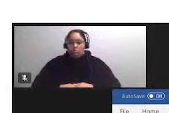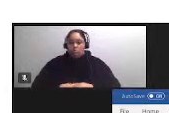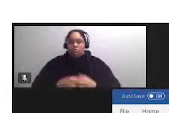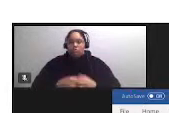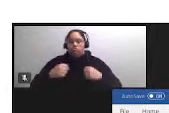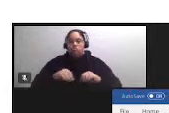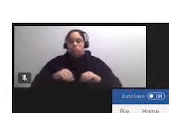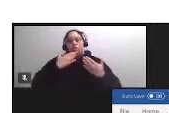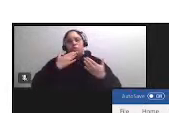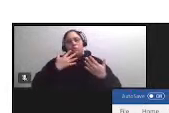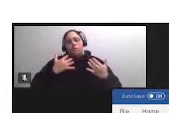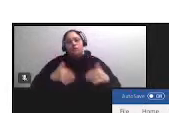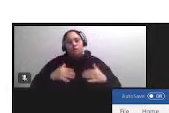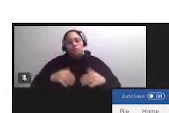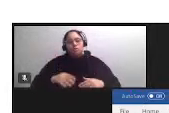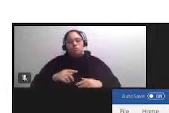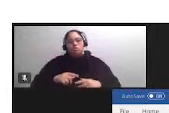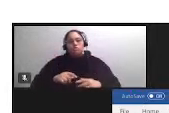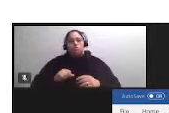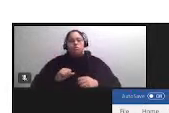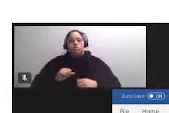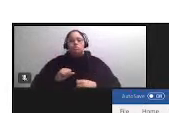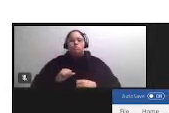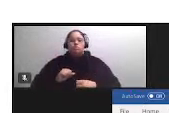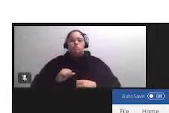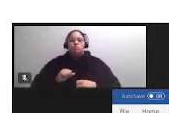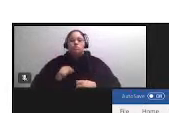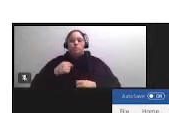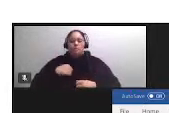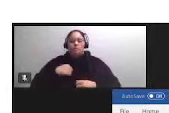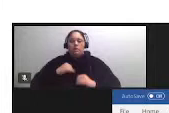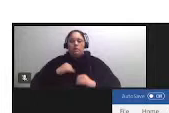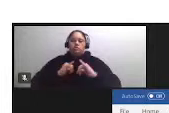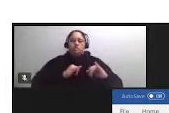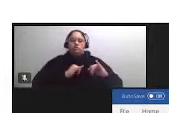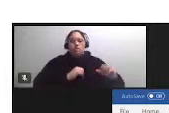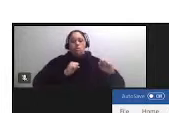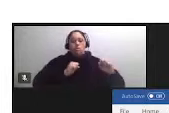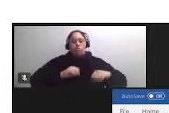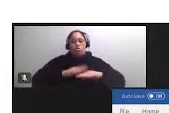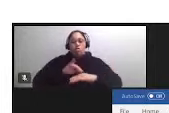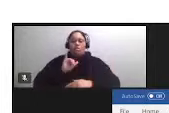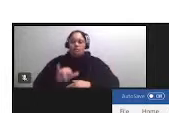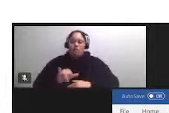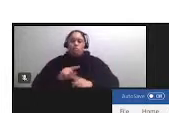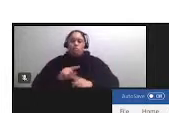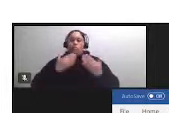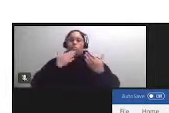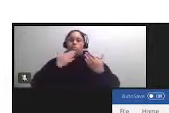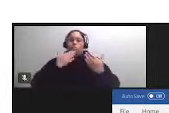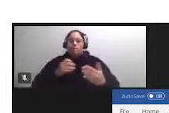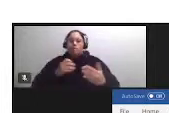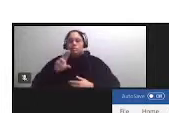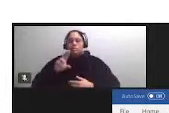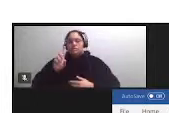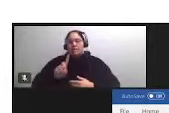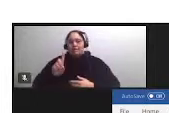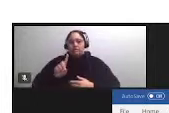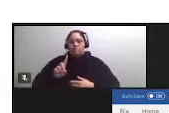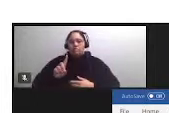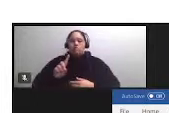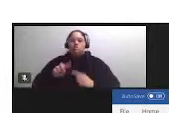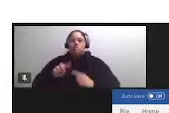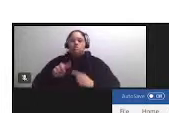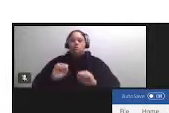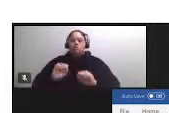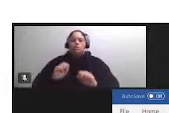Chair, thank you very much, which I echo with all of you about this, and to thank Mr. Davids about